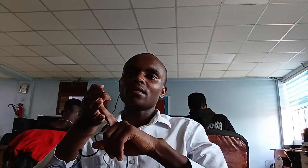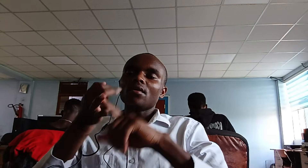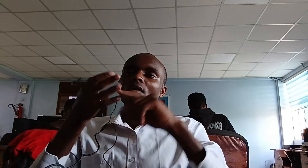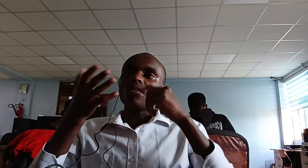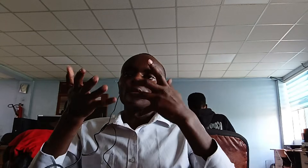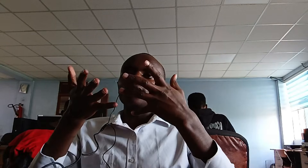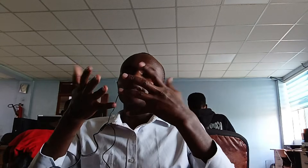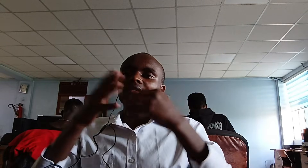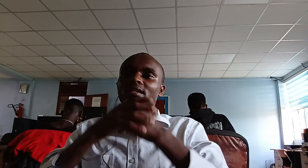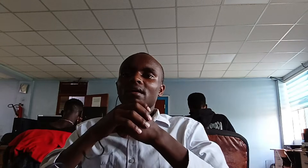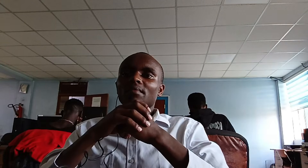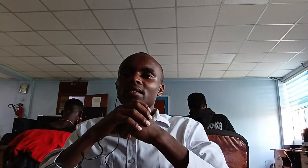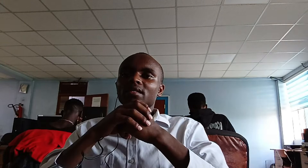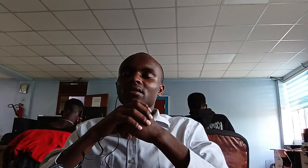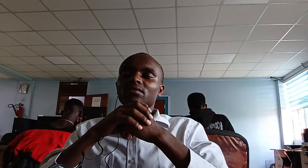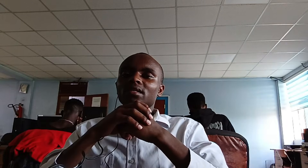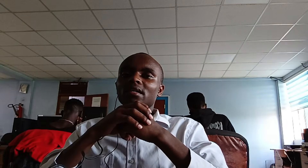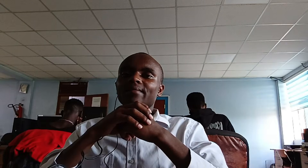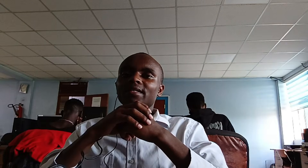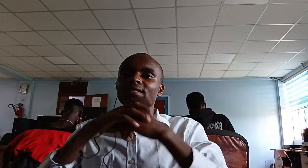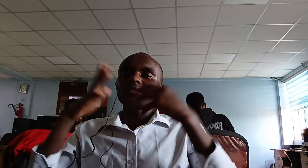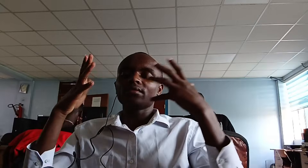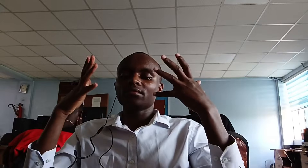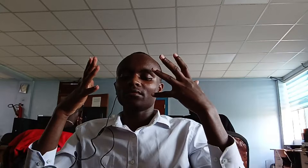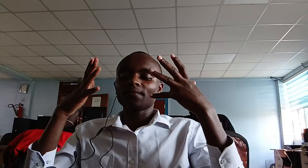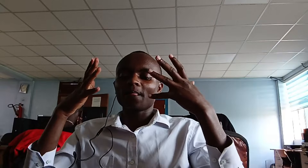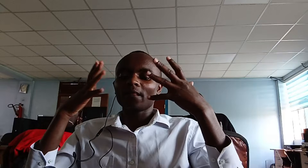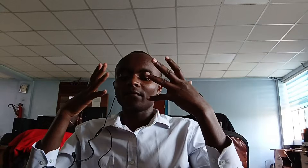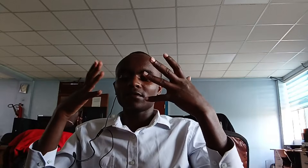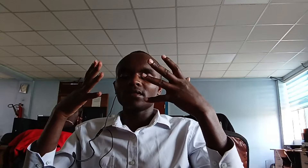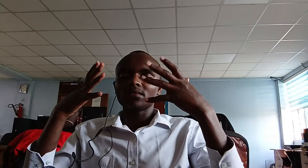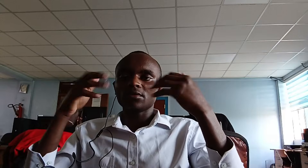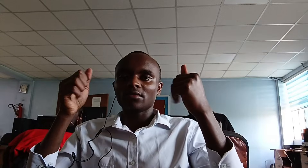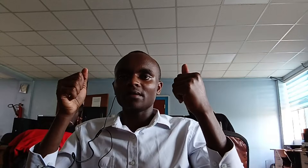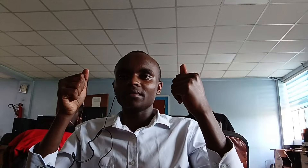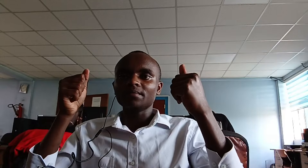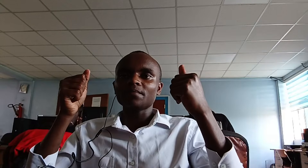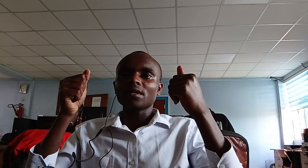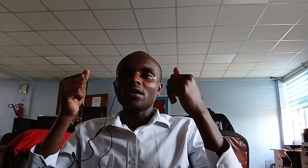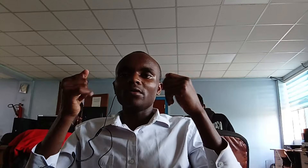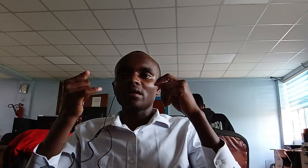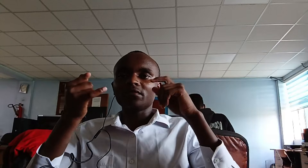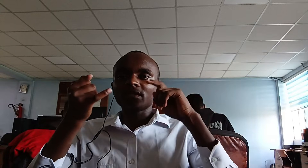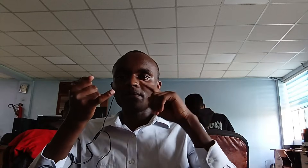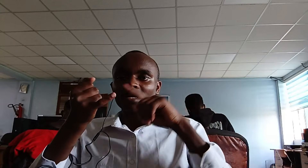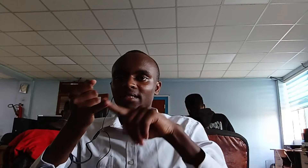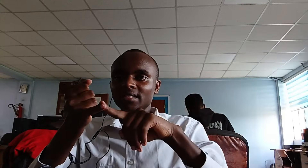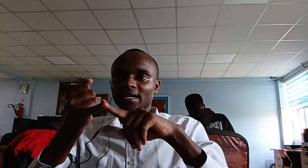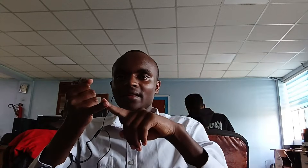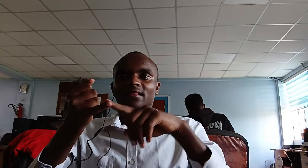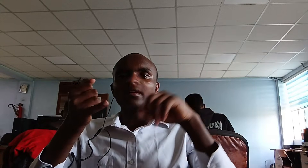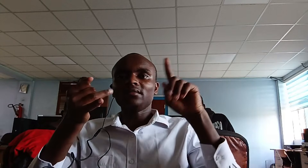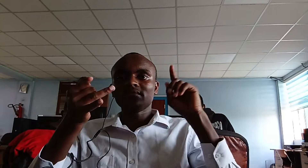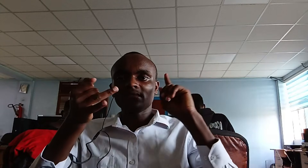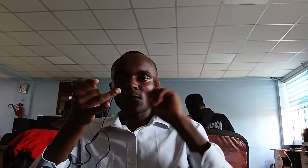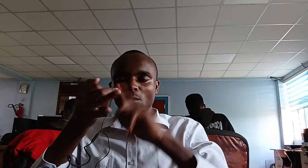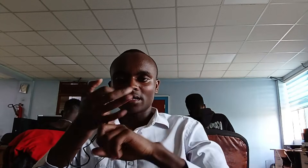or just the number. They have to sign numbers. So first one is monogamy. You have to sign marry, and then one